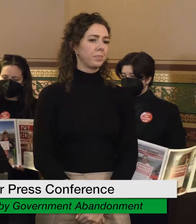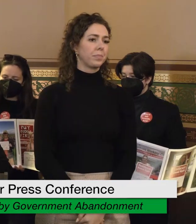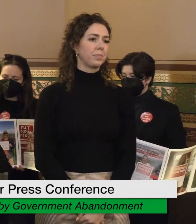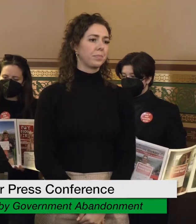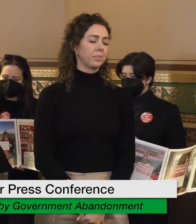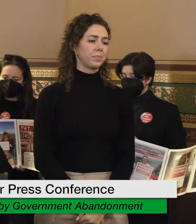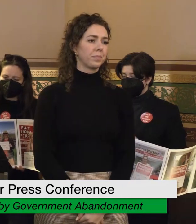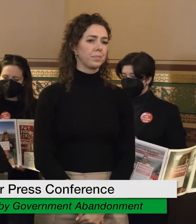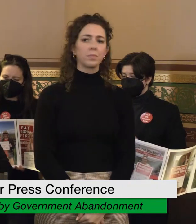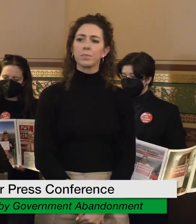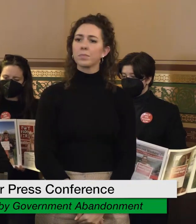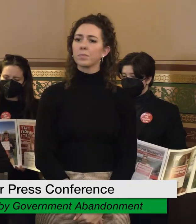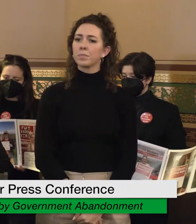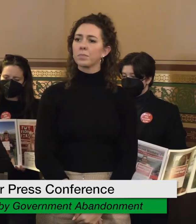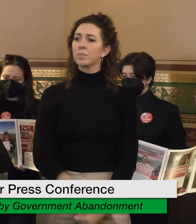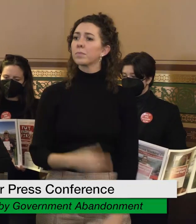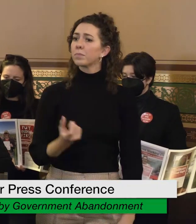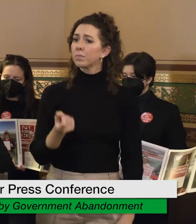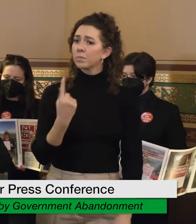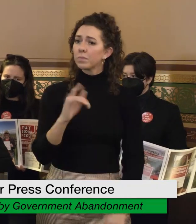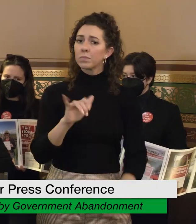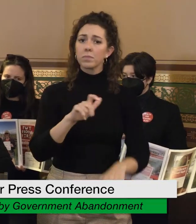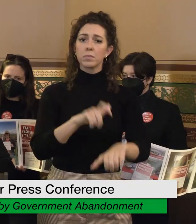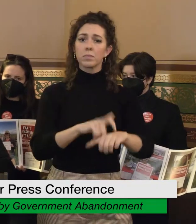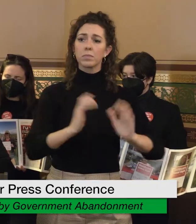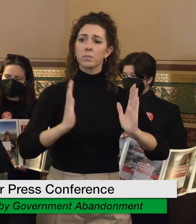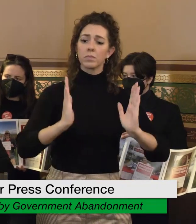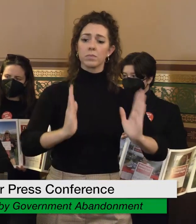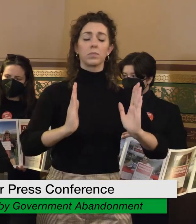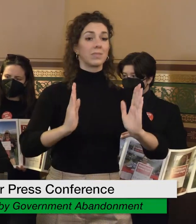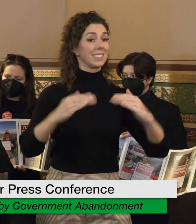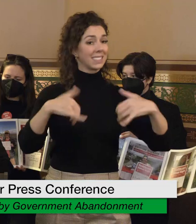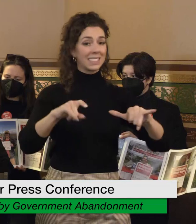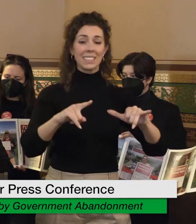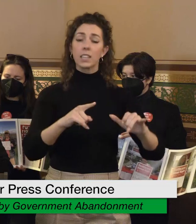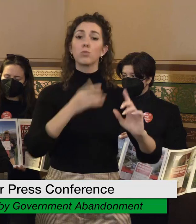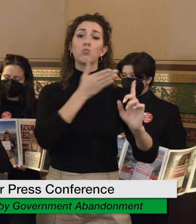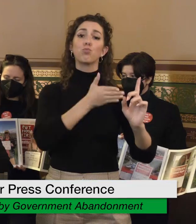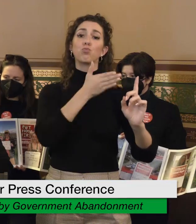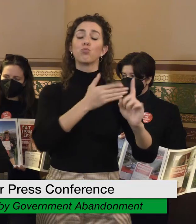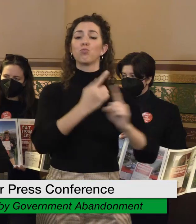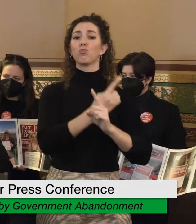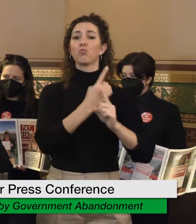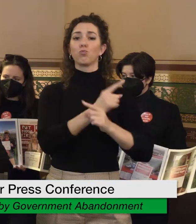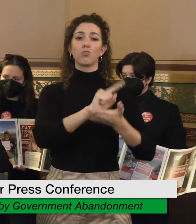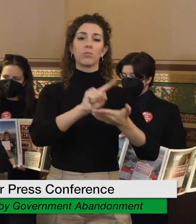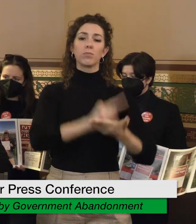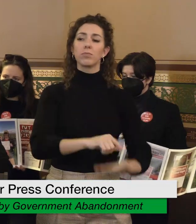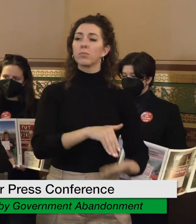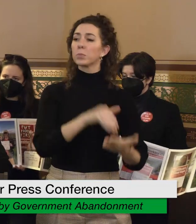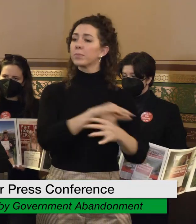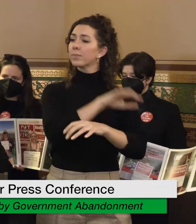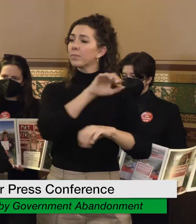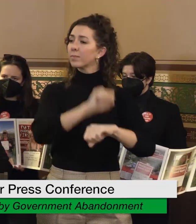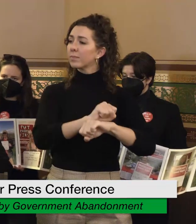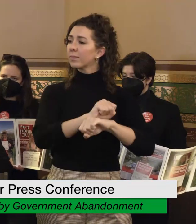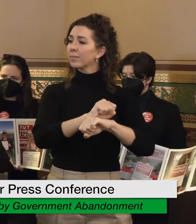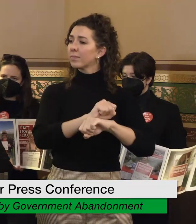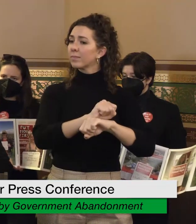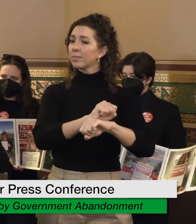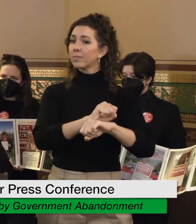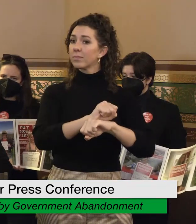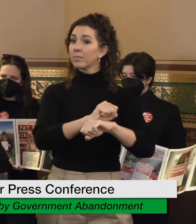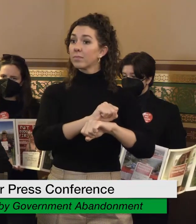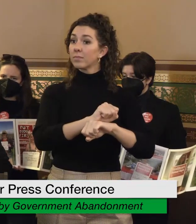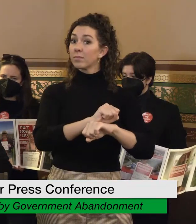During that time, I needed to keep up with my weekly doctor's appointments. And as ill-fitting